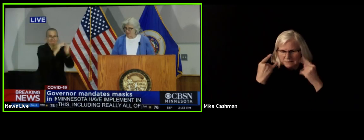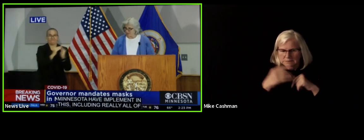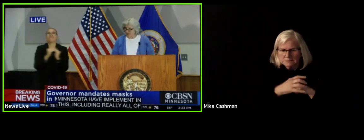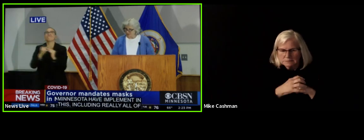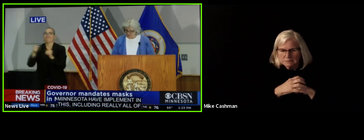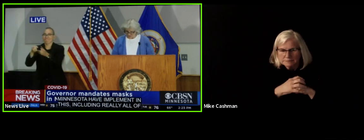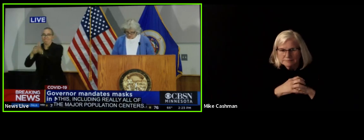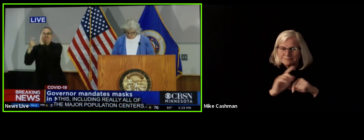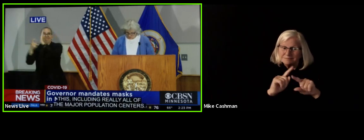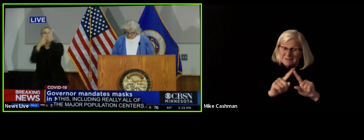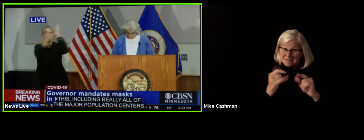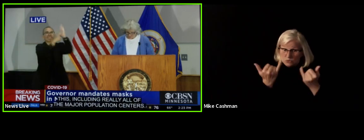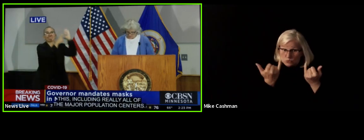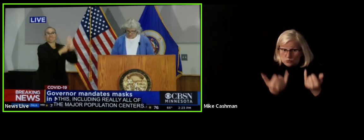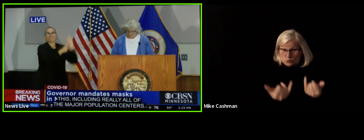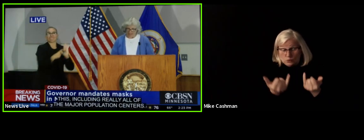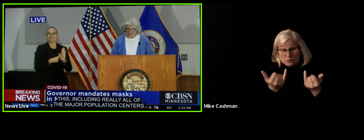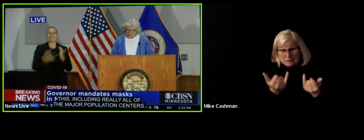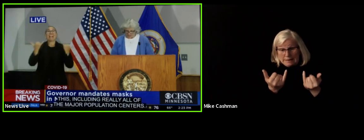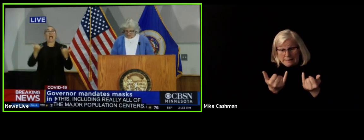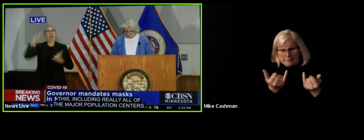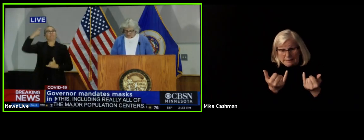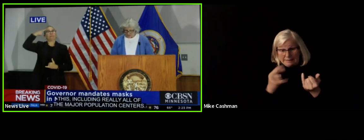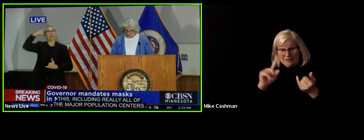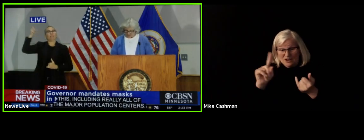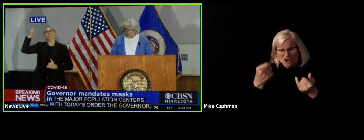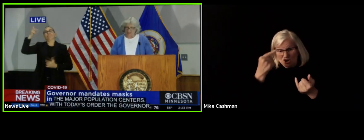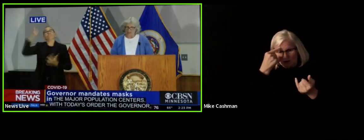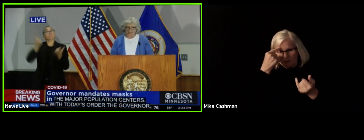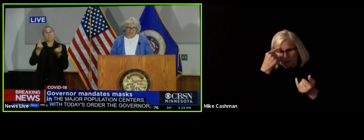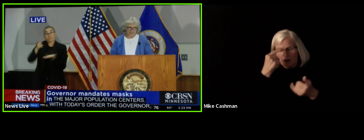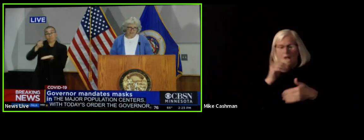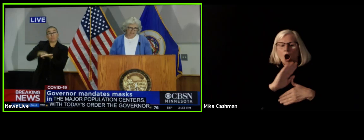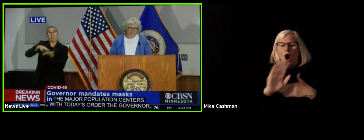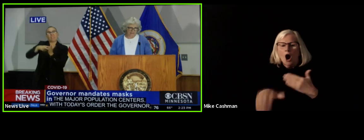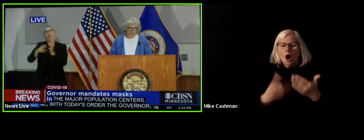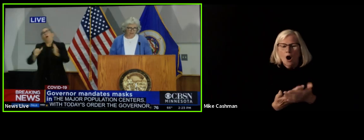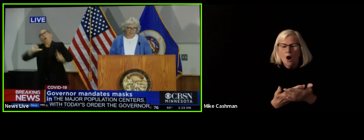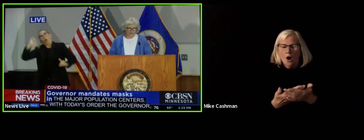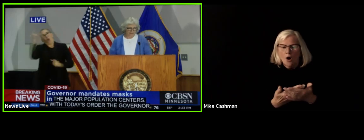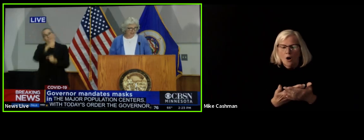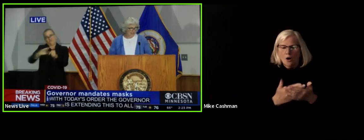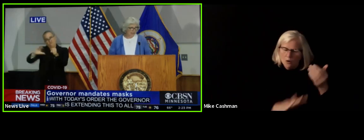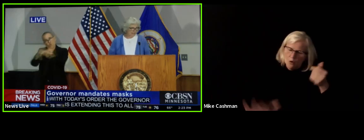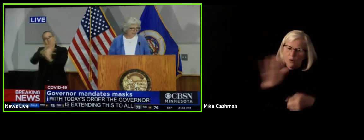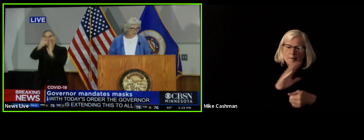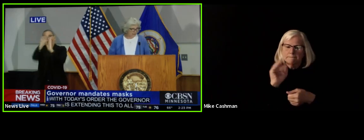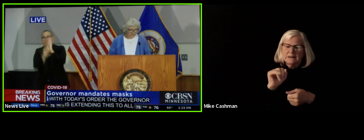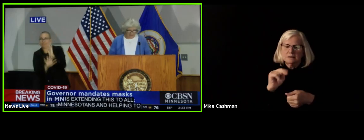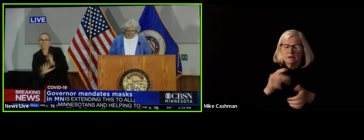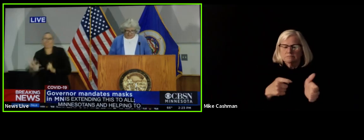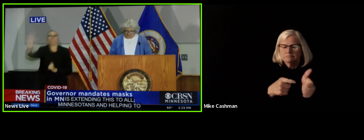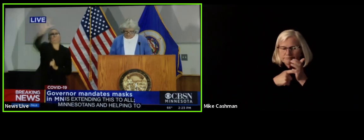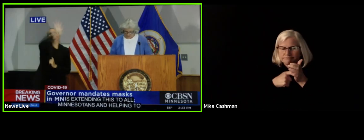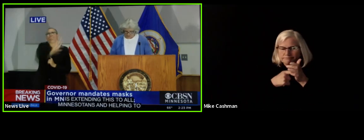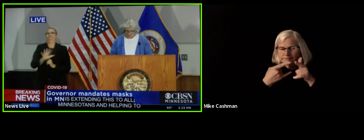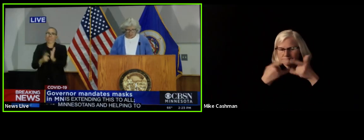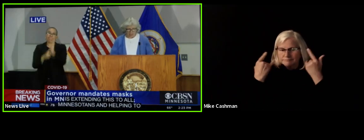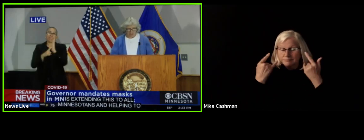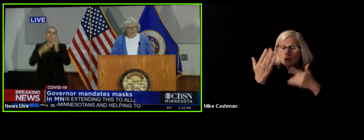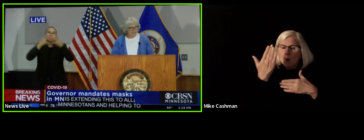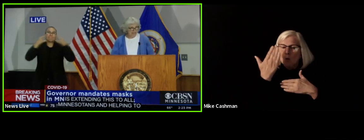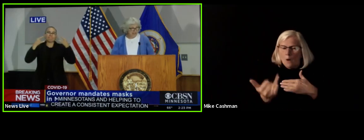extending this population to all Minnesotans and helping to create a consistent expectation for all of us, helping to normalize this